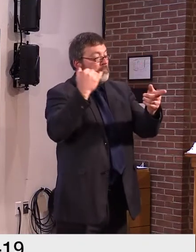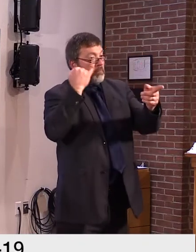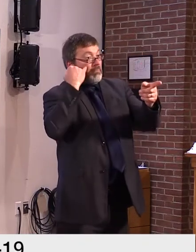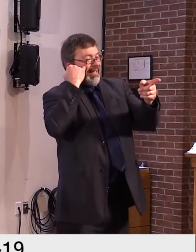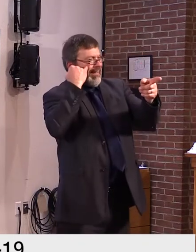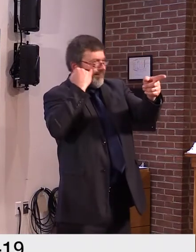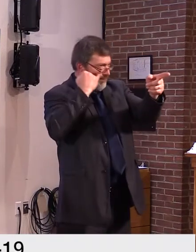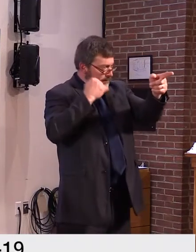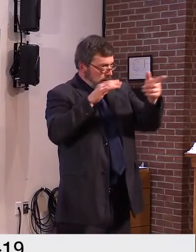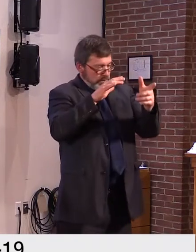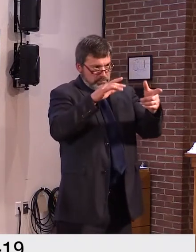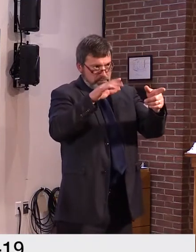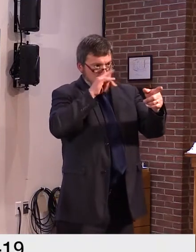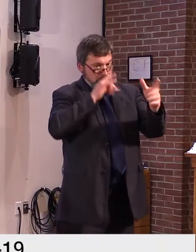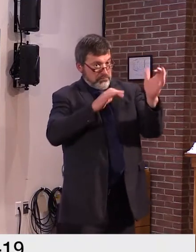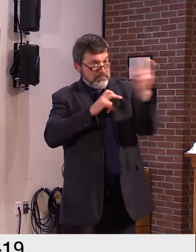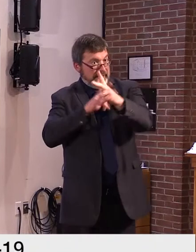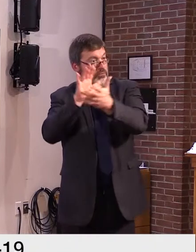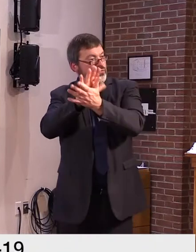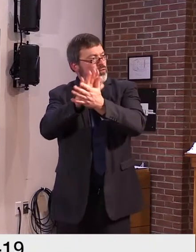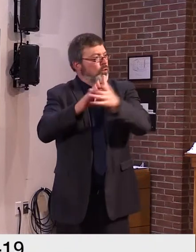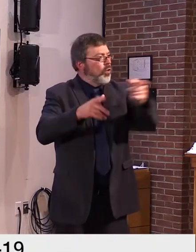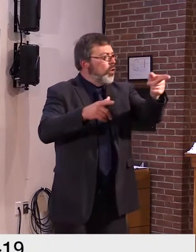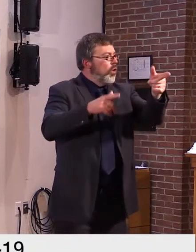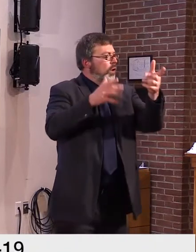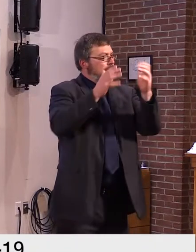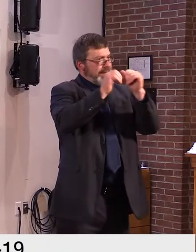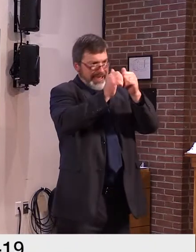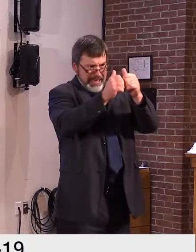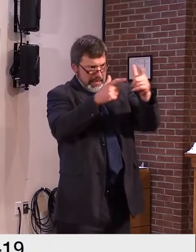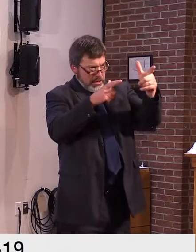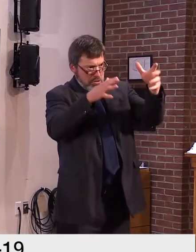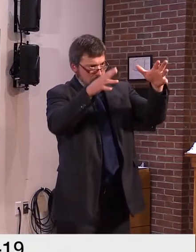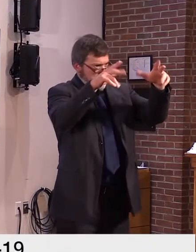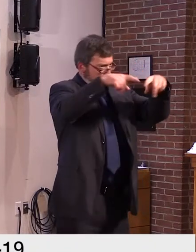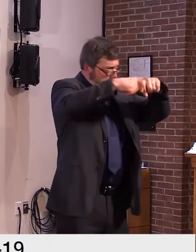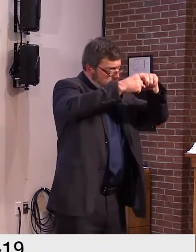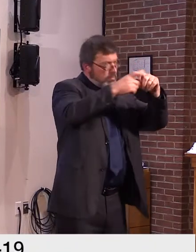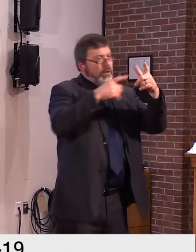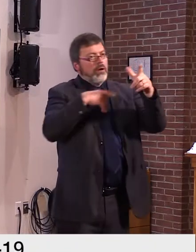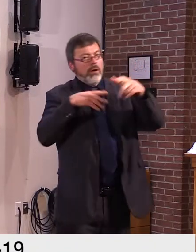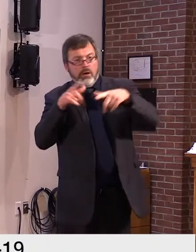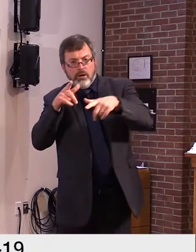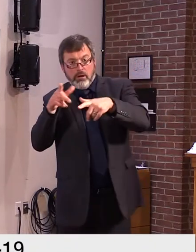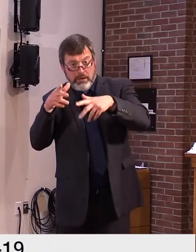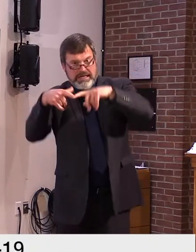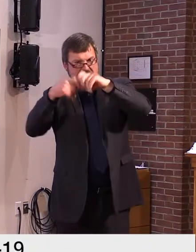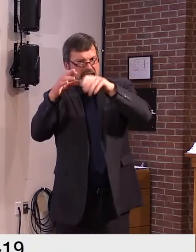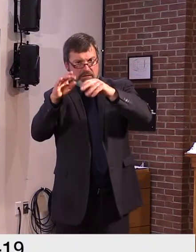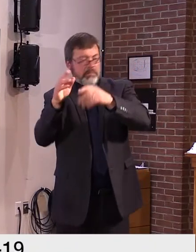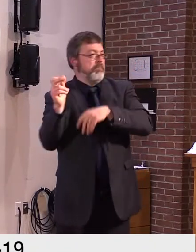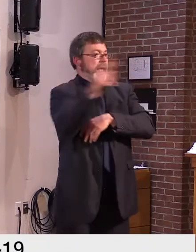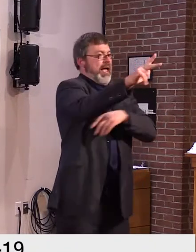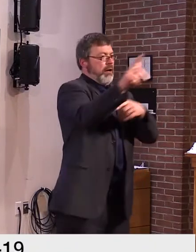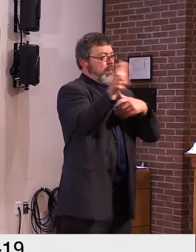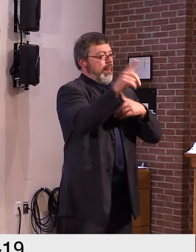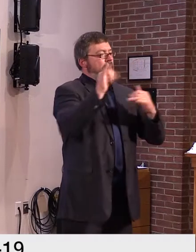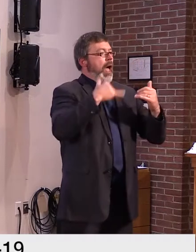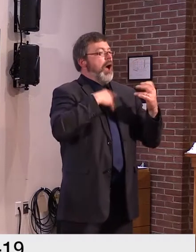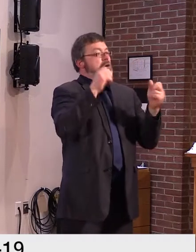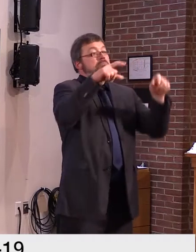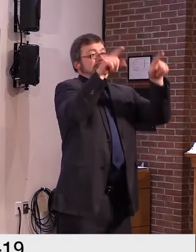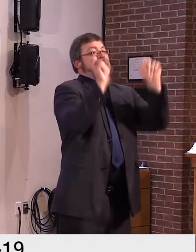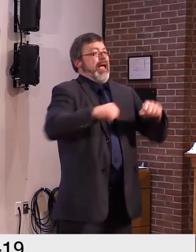if they had to close and then a resurgence of COVID warranted it. An example, this might be an